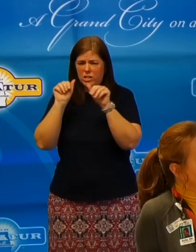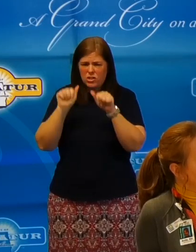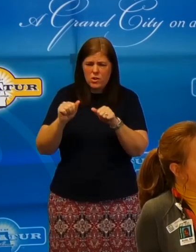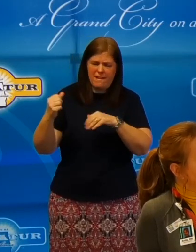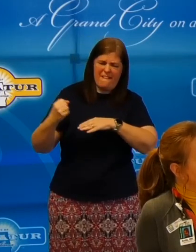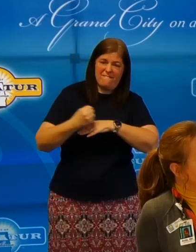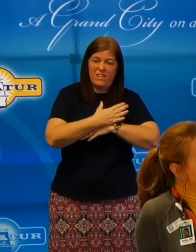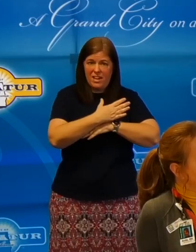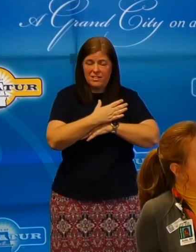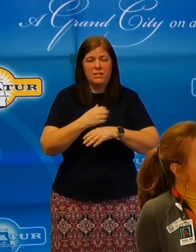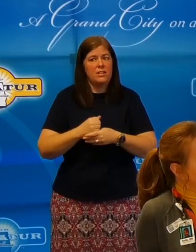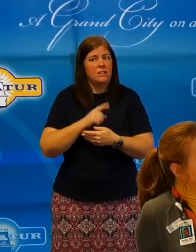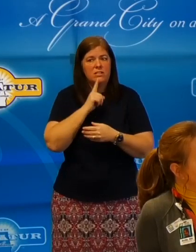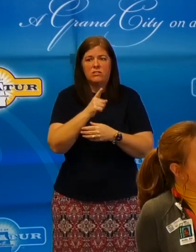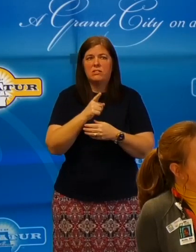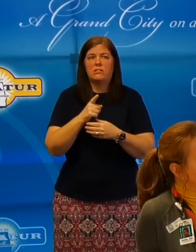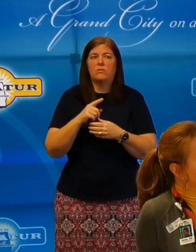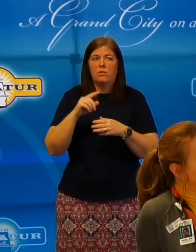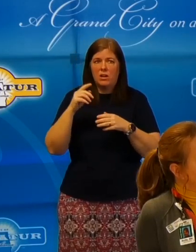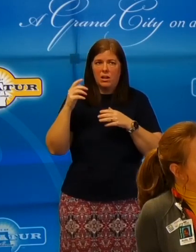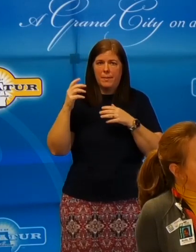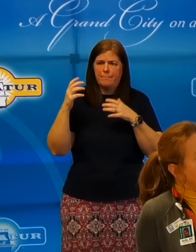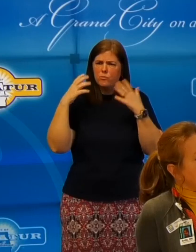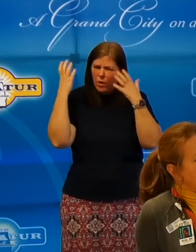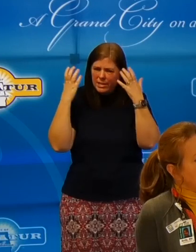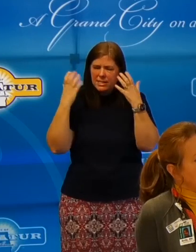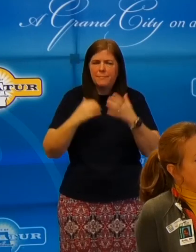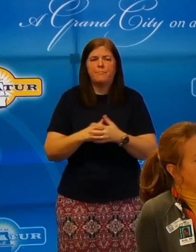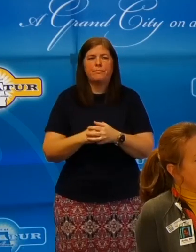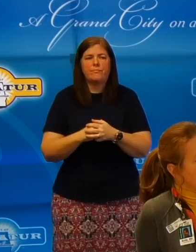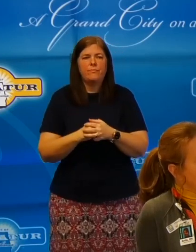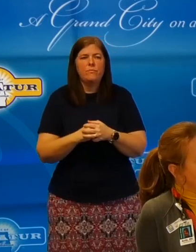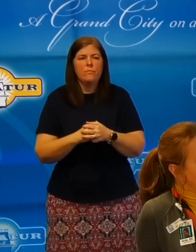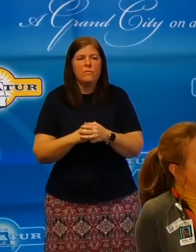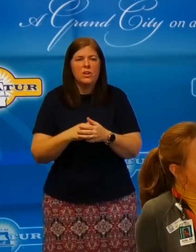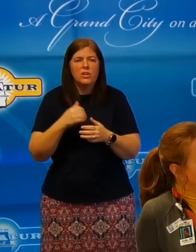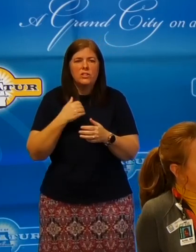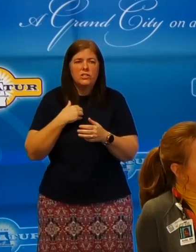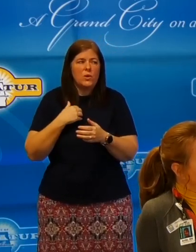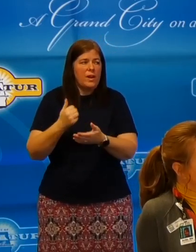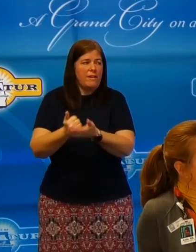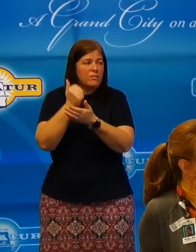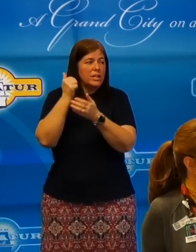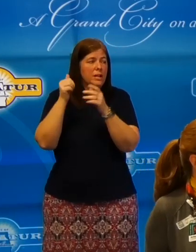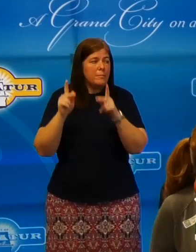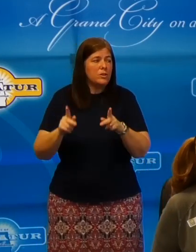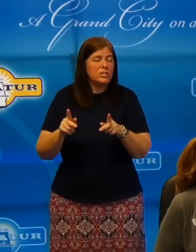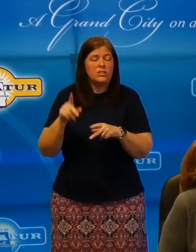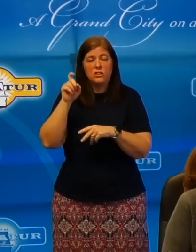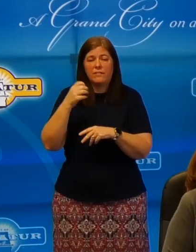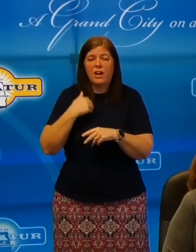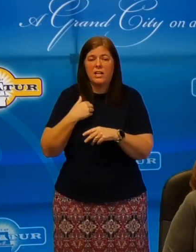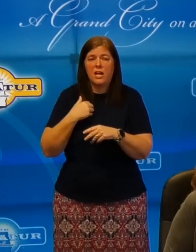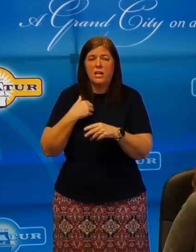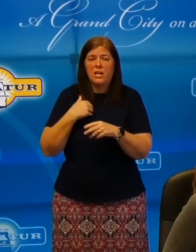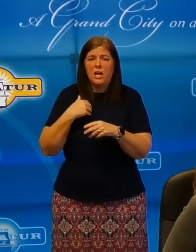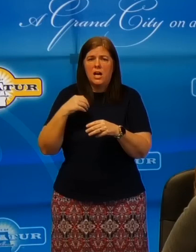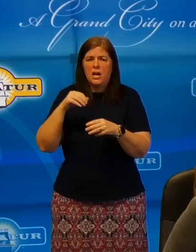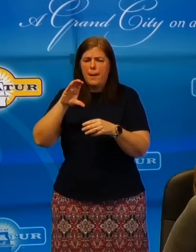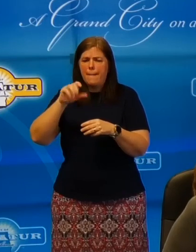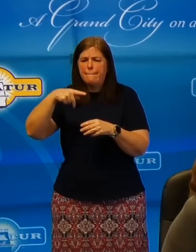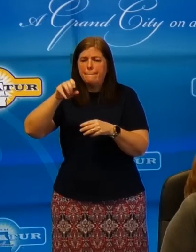do not very wholeheartedly look at those guidelines. And everyone should have got one of these postcards also in the mail